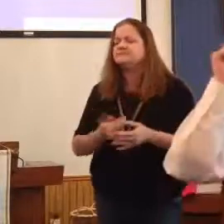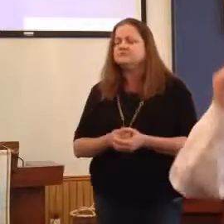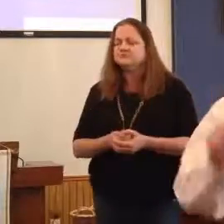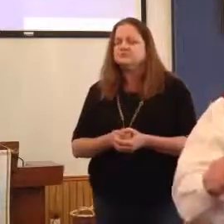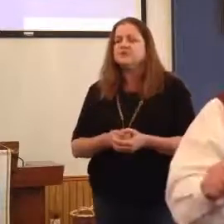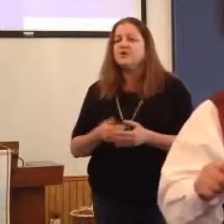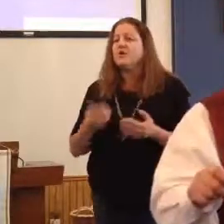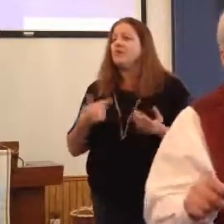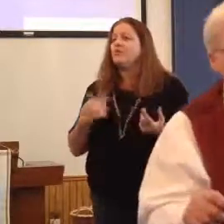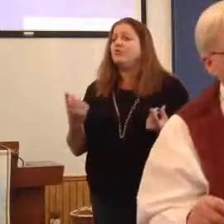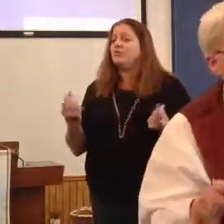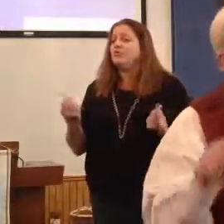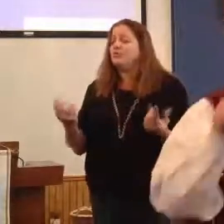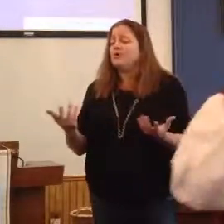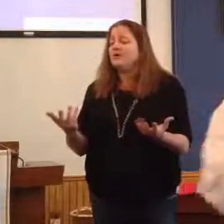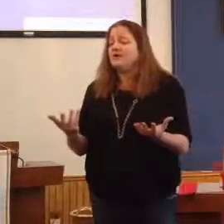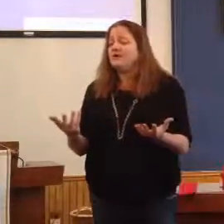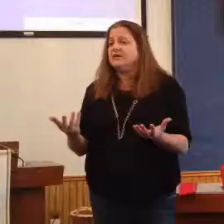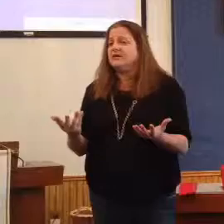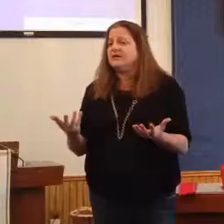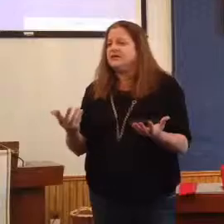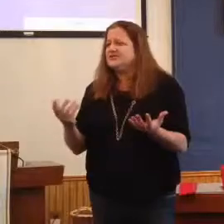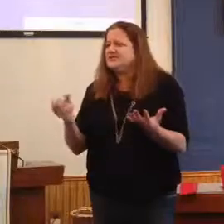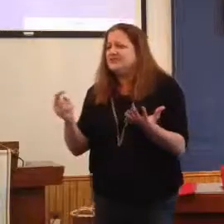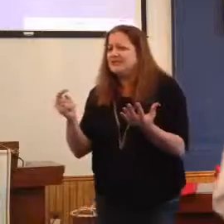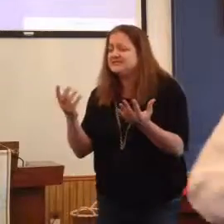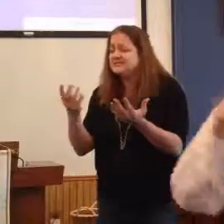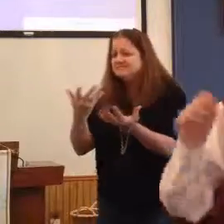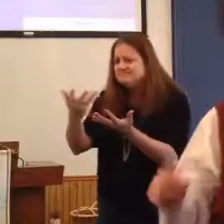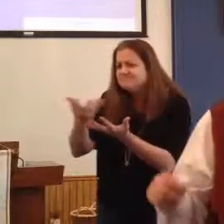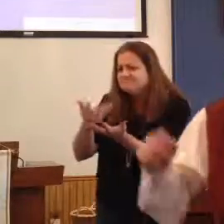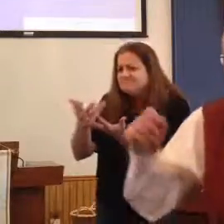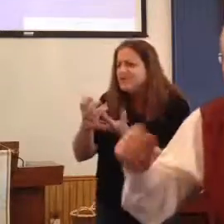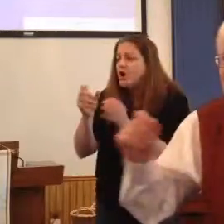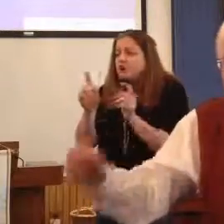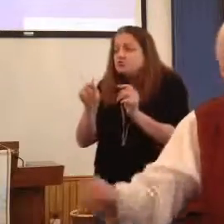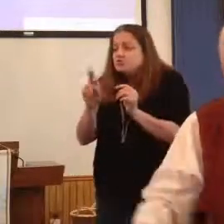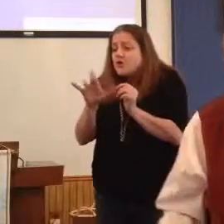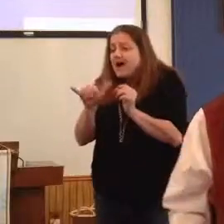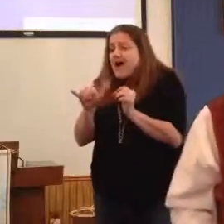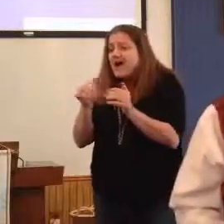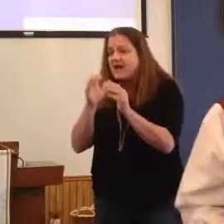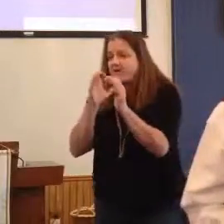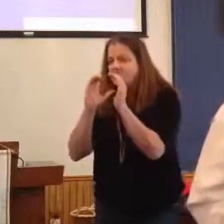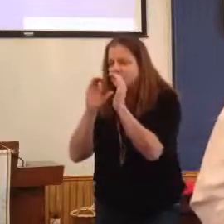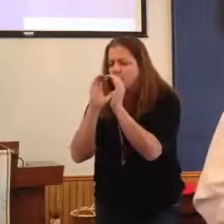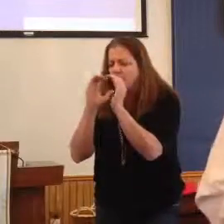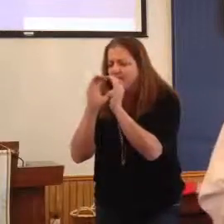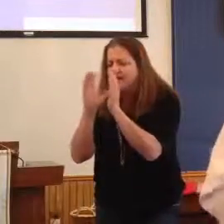All we can do is communicate, or try to communicate.